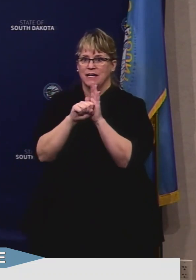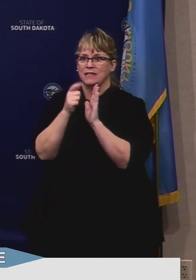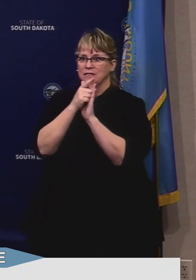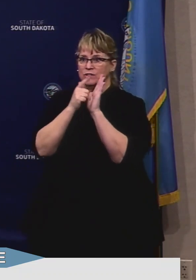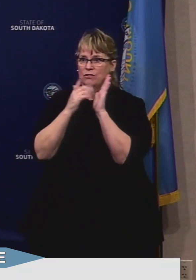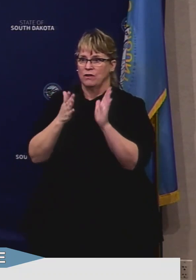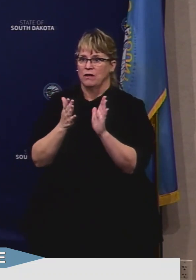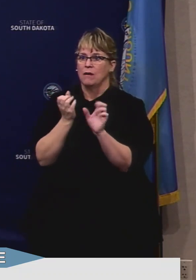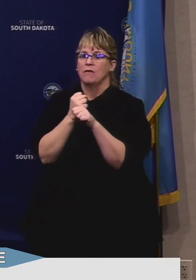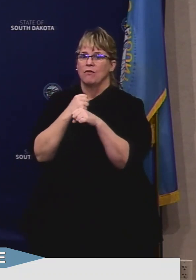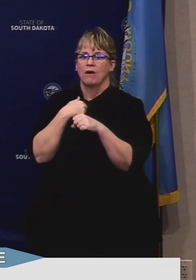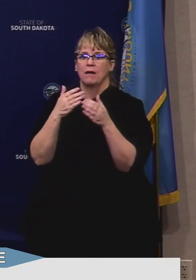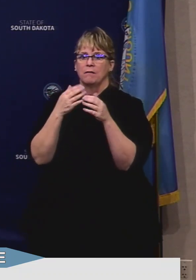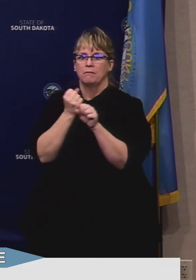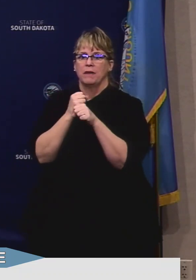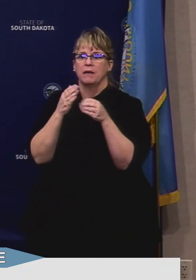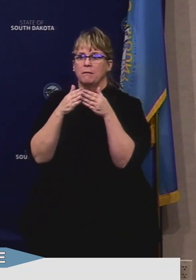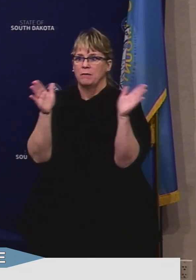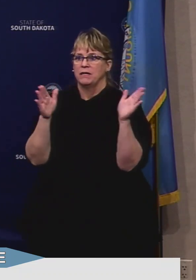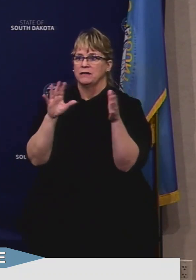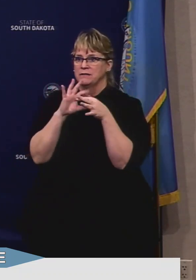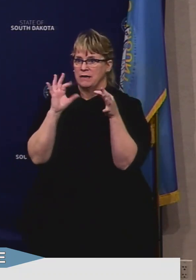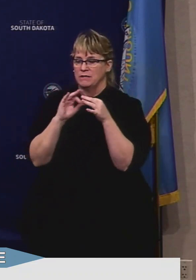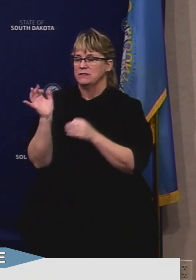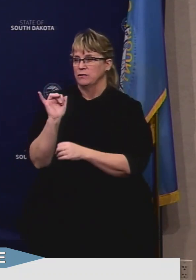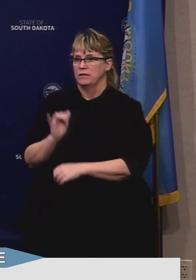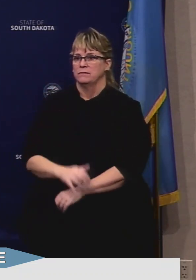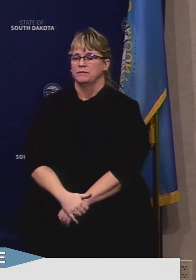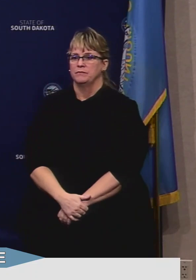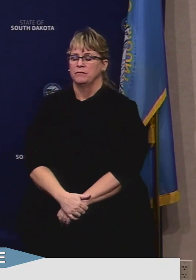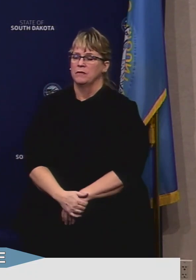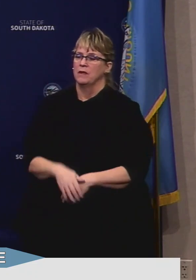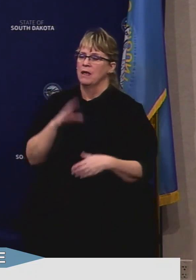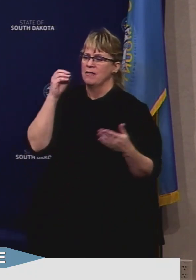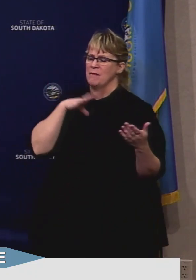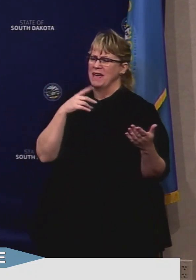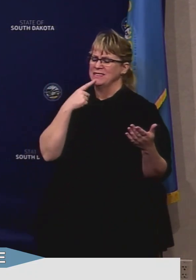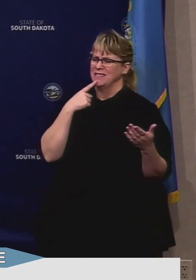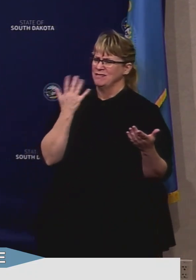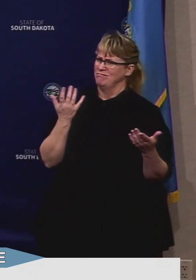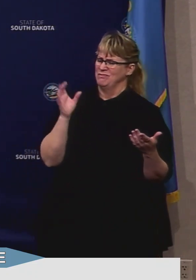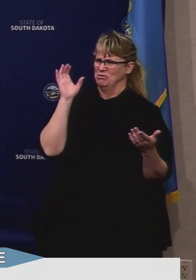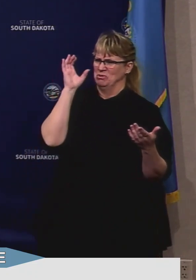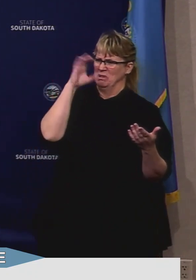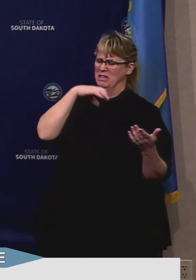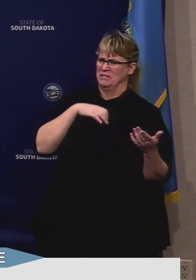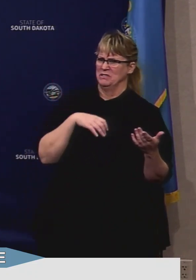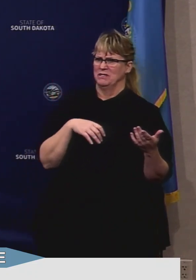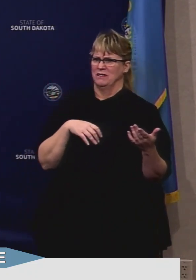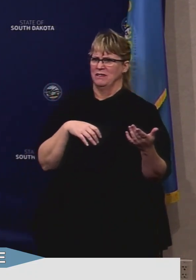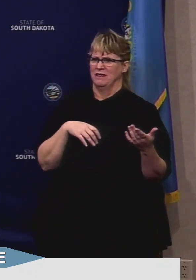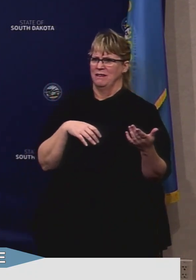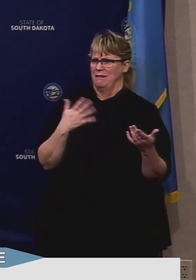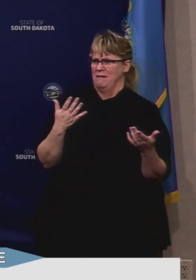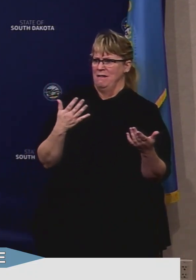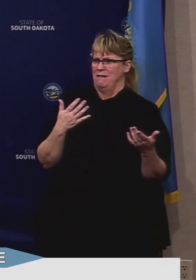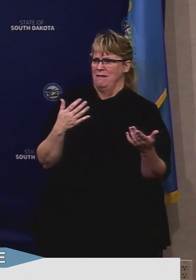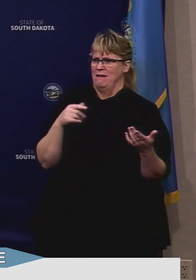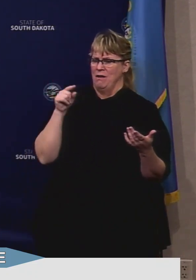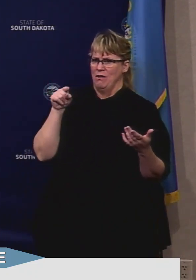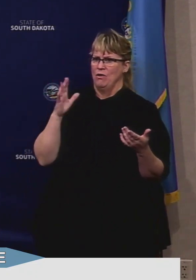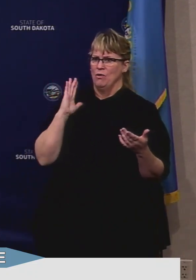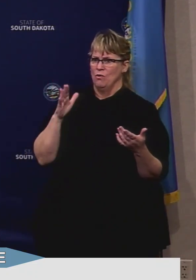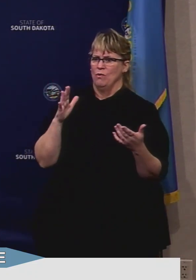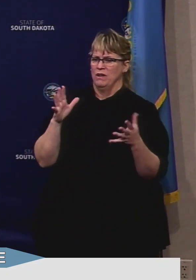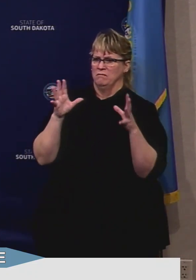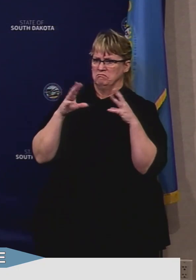I'll make any public statements as well. But don't you find that unusual? I mean, you're not adverse to taking the heat on